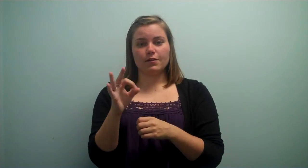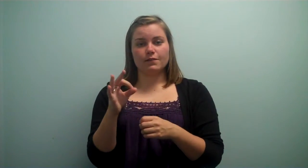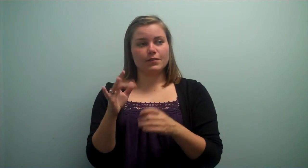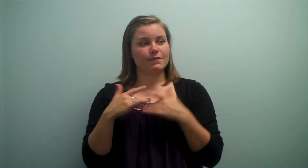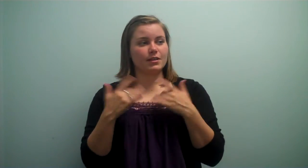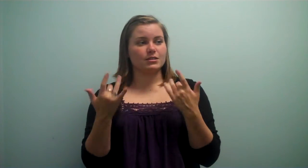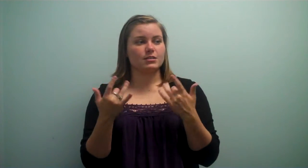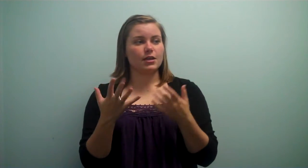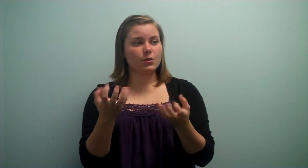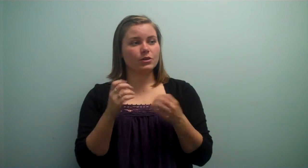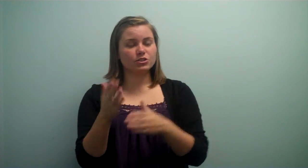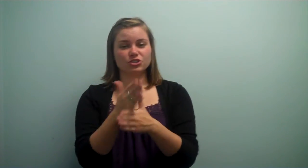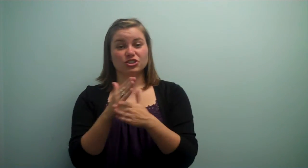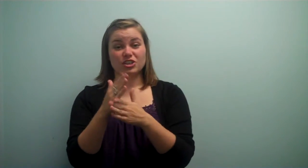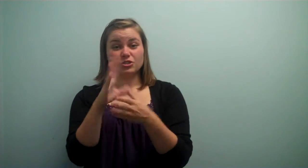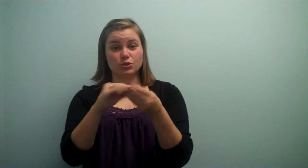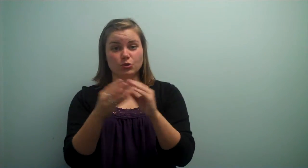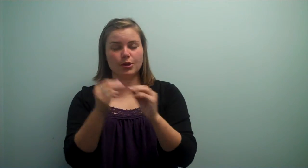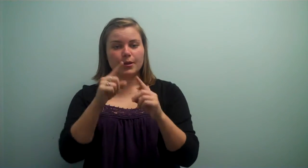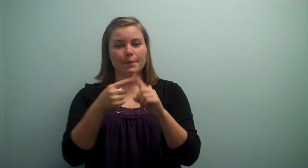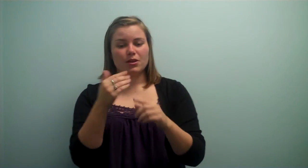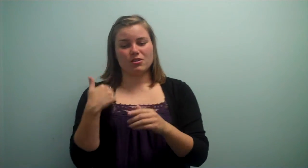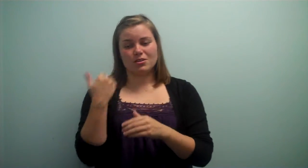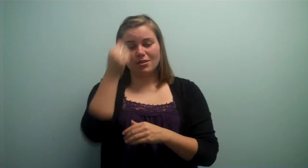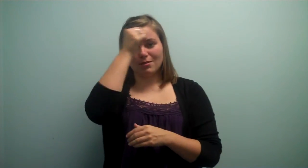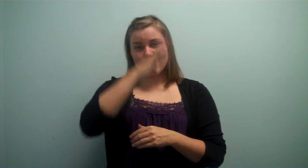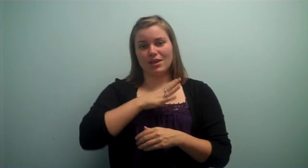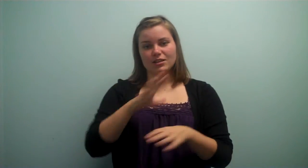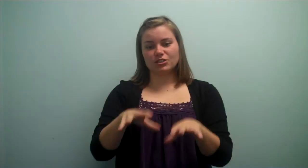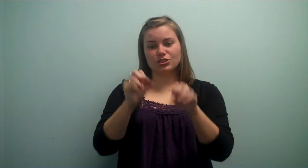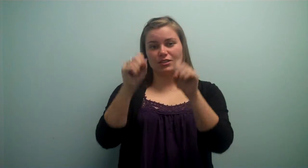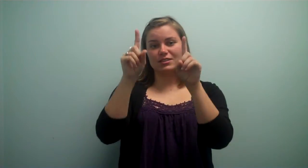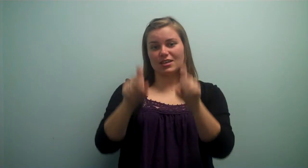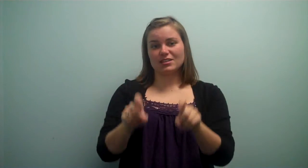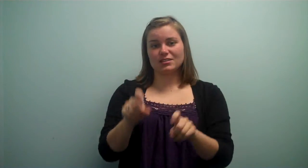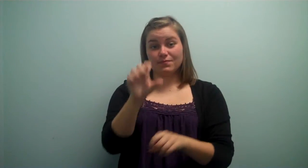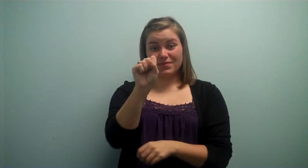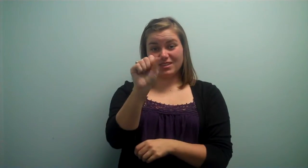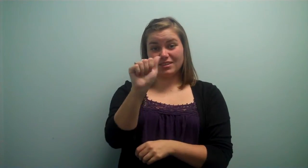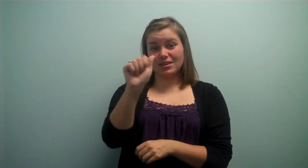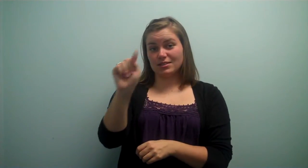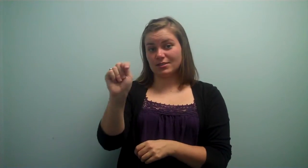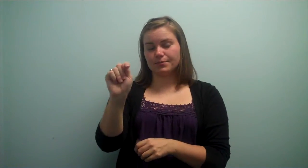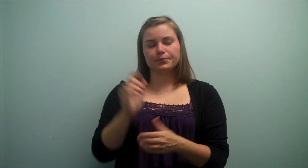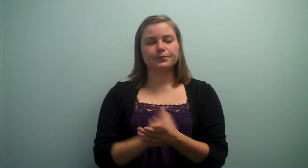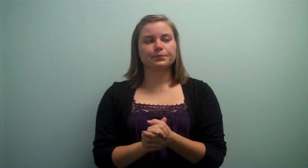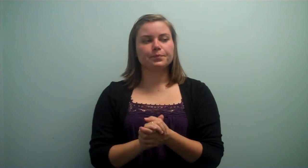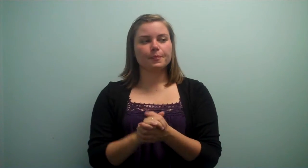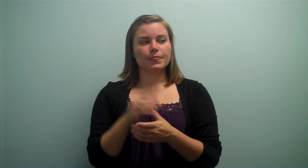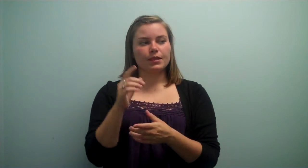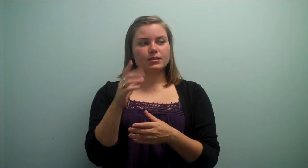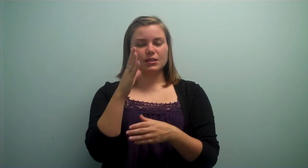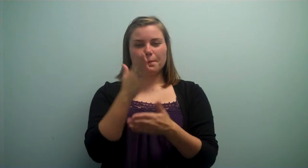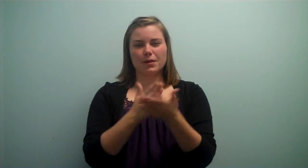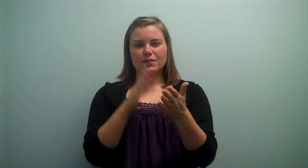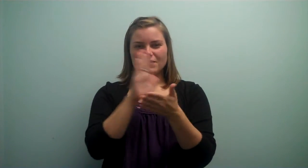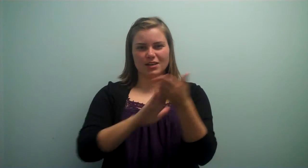story with you about a young man who took the Scholastic Aptitude Test, the SAT, as part of the college entrance